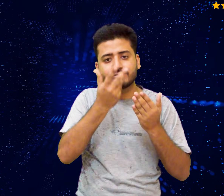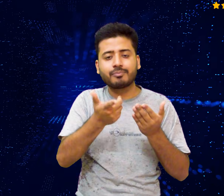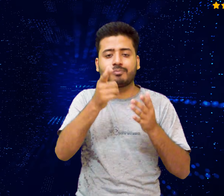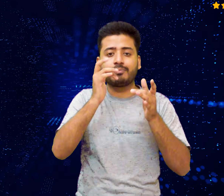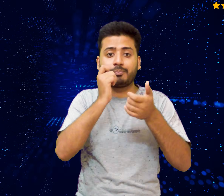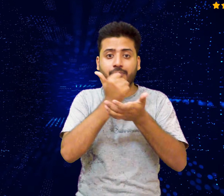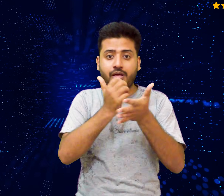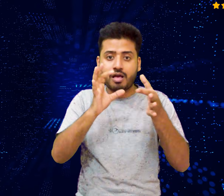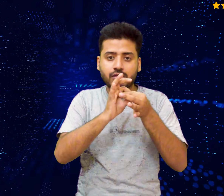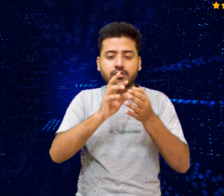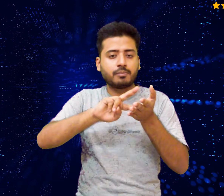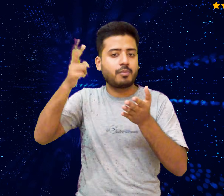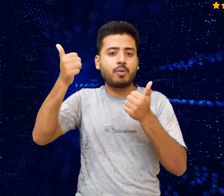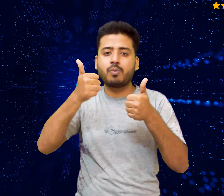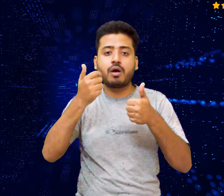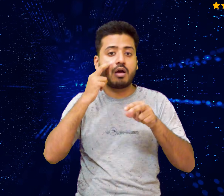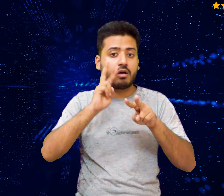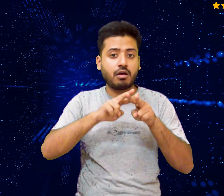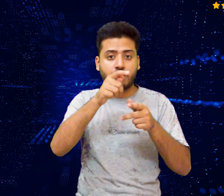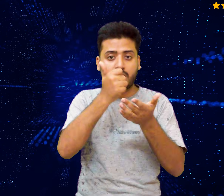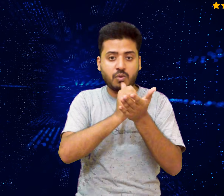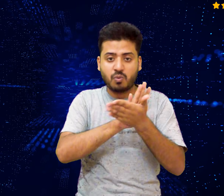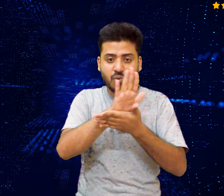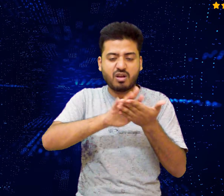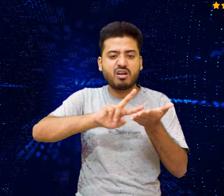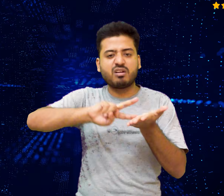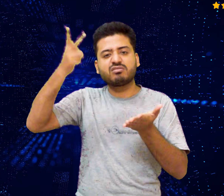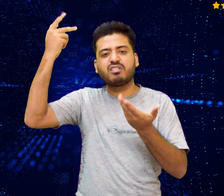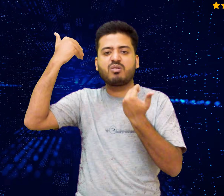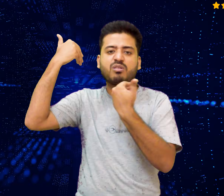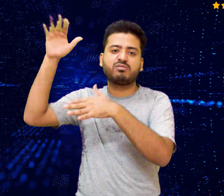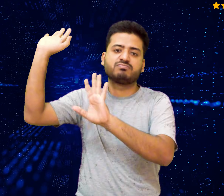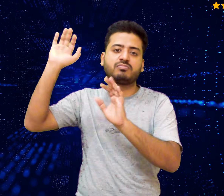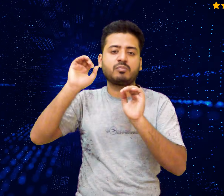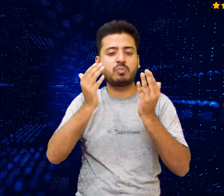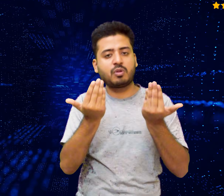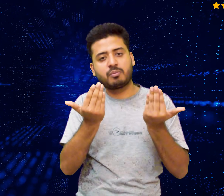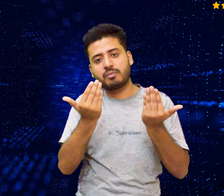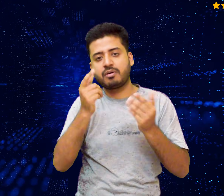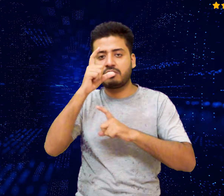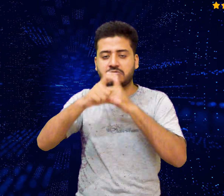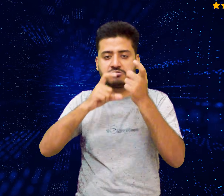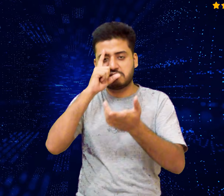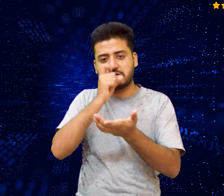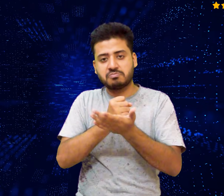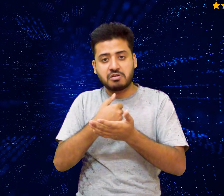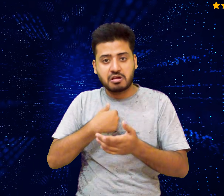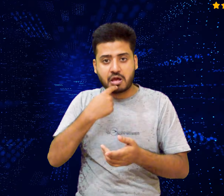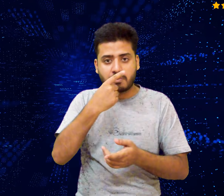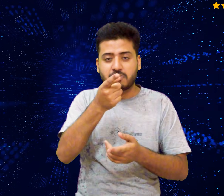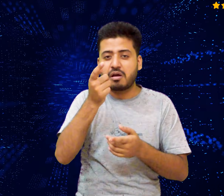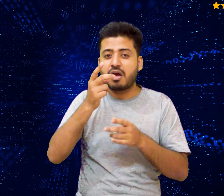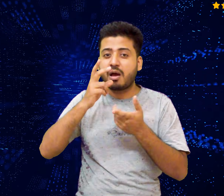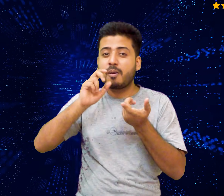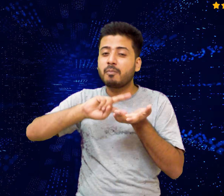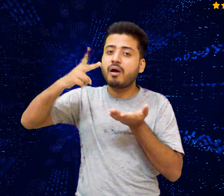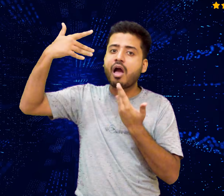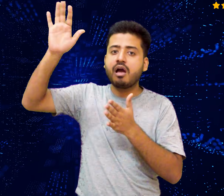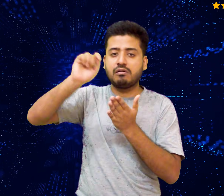mobile banking and social media profiles. To stay vigilant, check your bank statements and credit card activity for